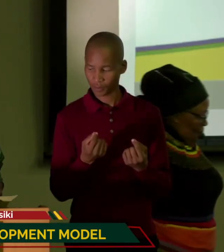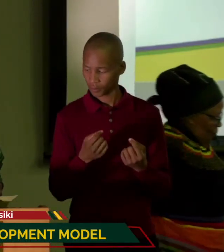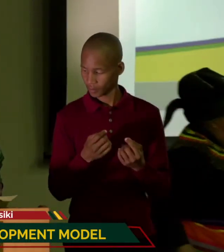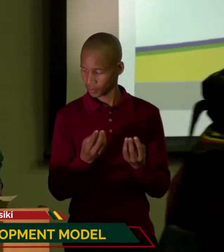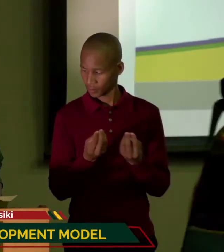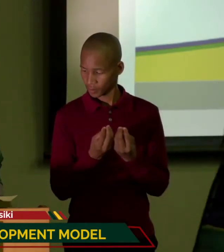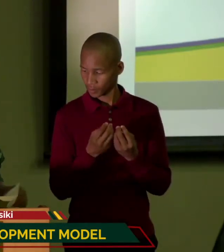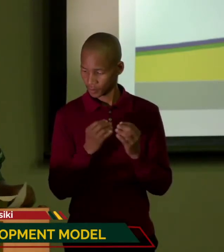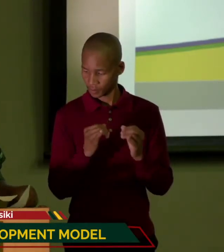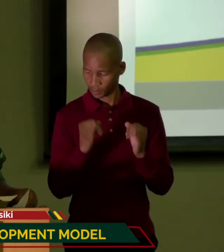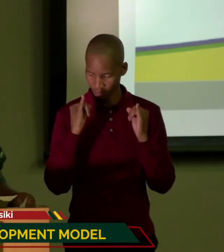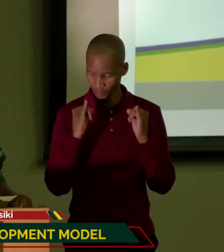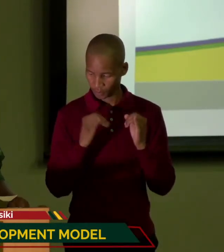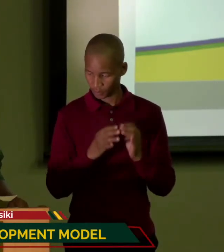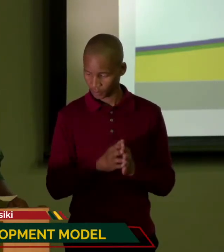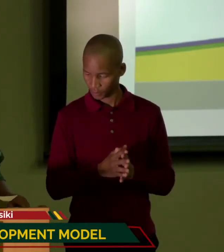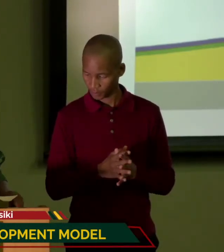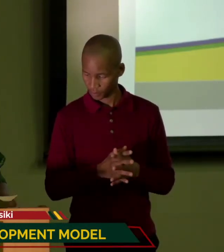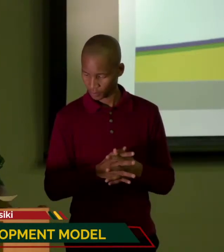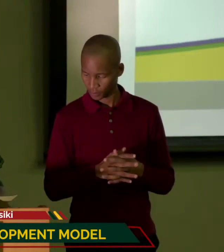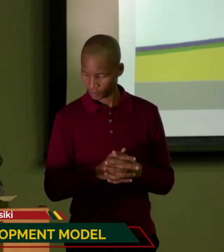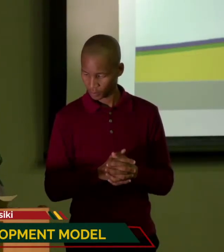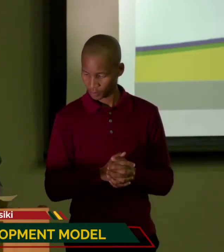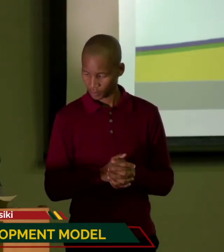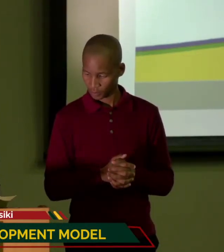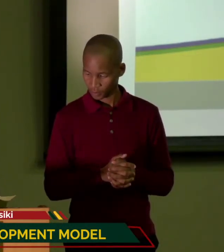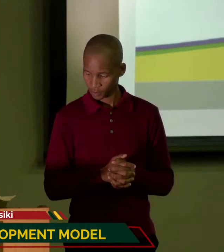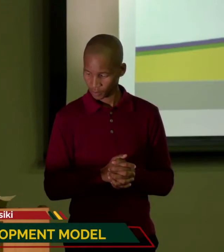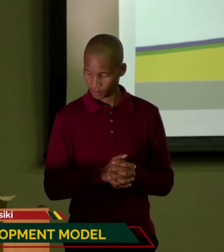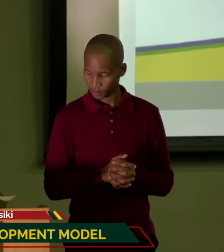Please sum up masana.